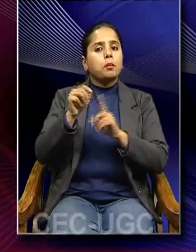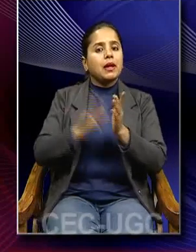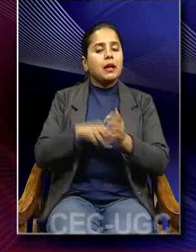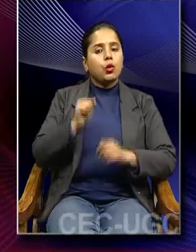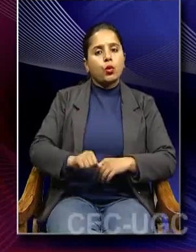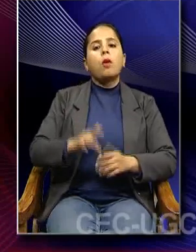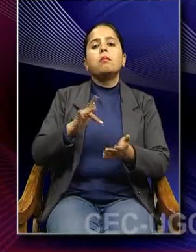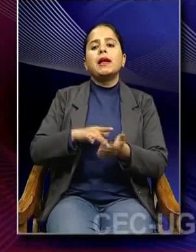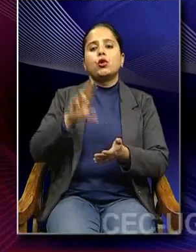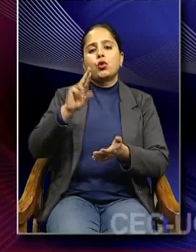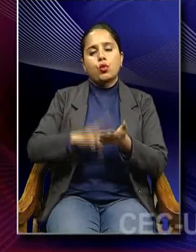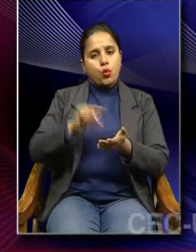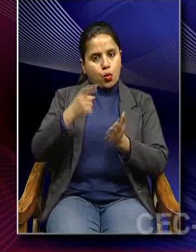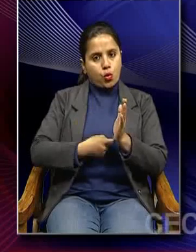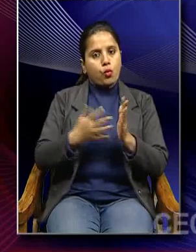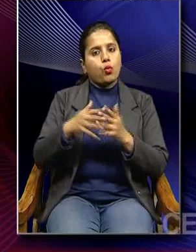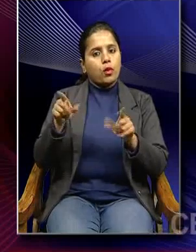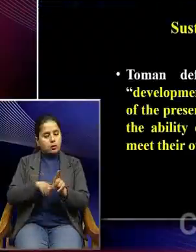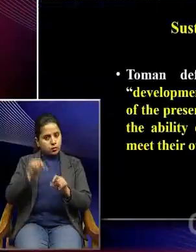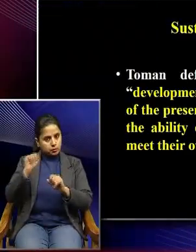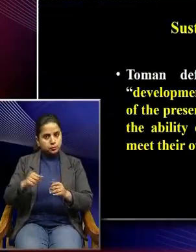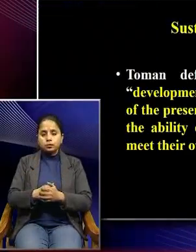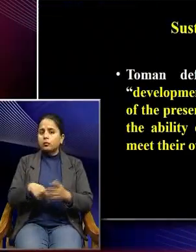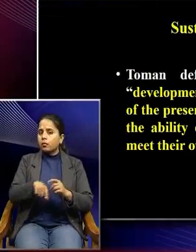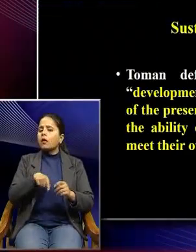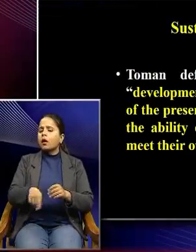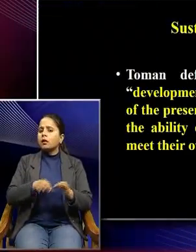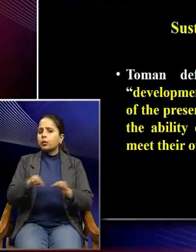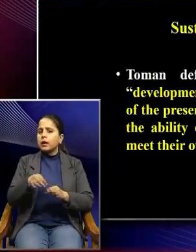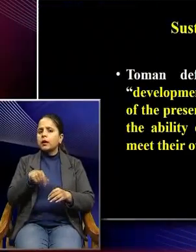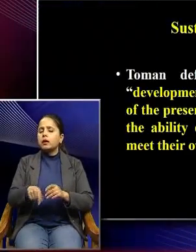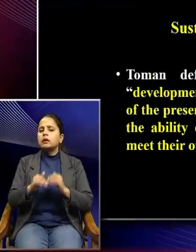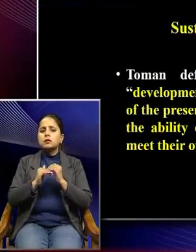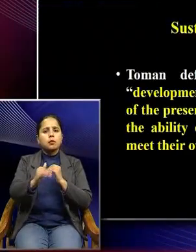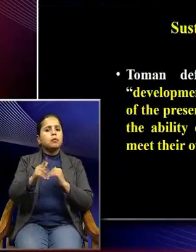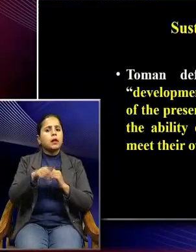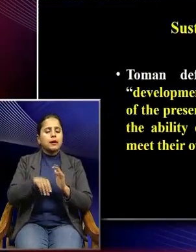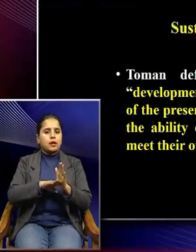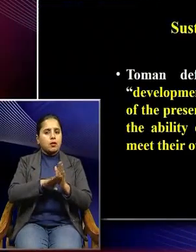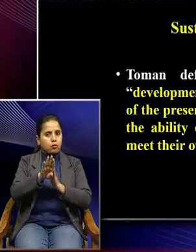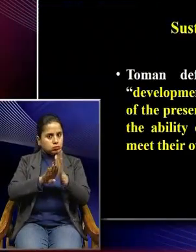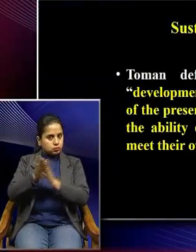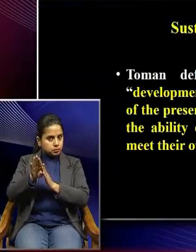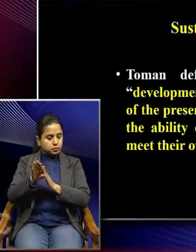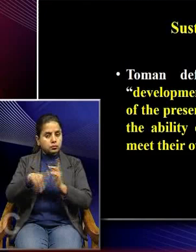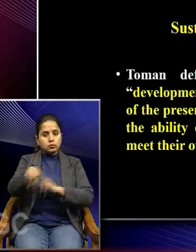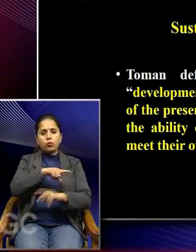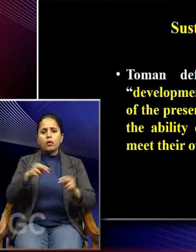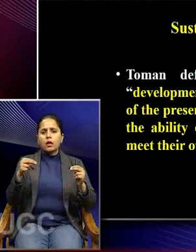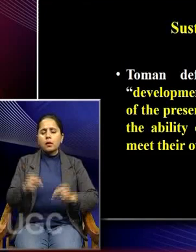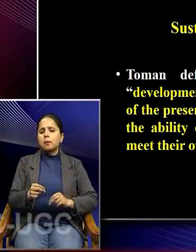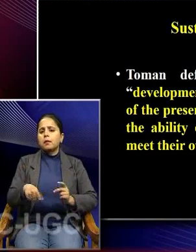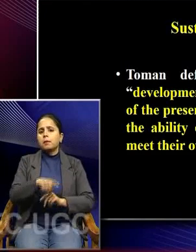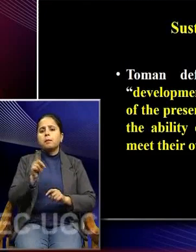Norway. Toman defined sustainability as development that meets the